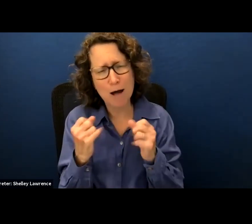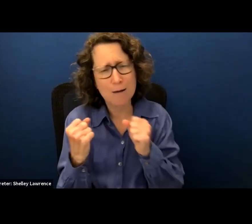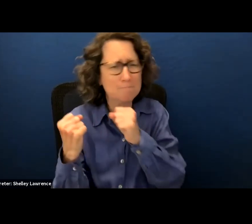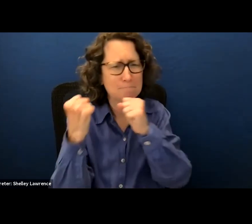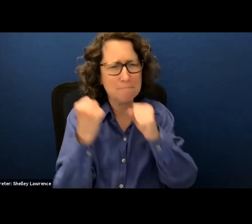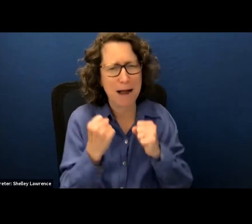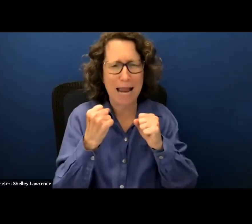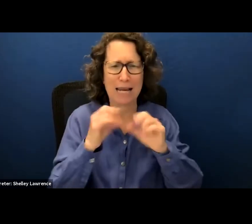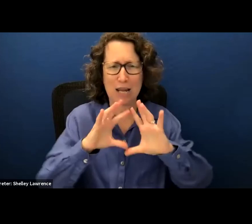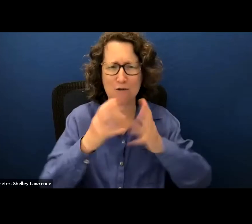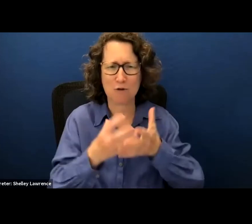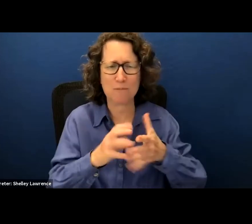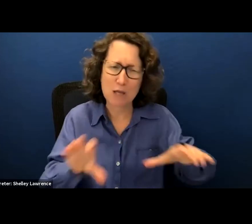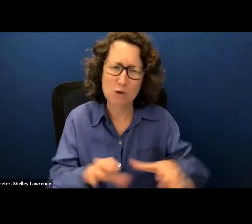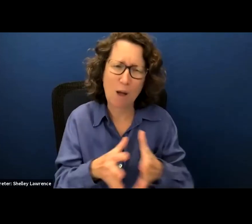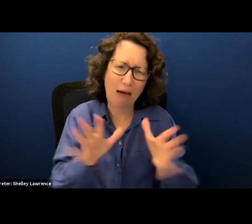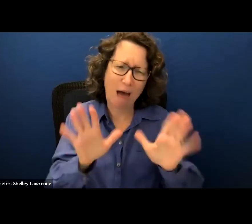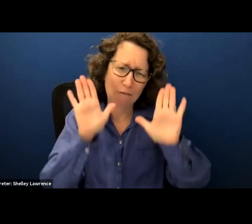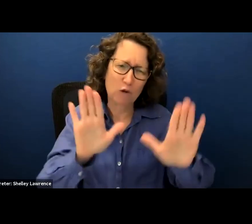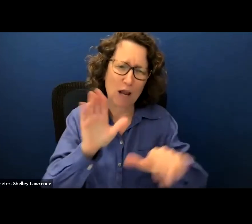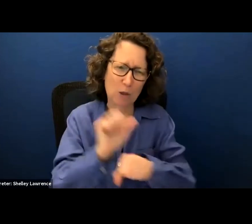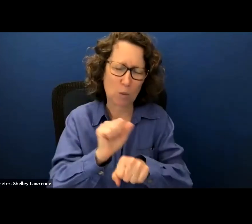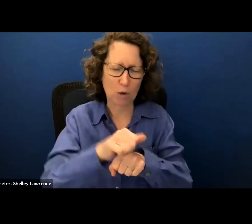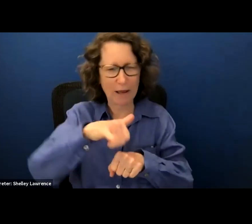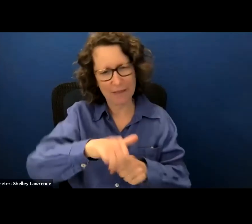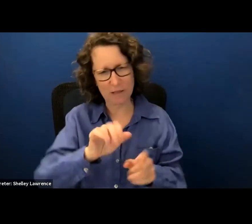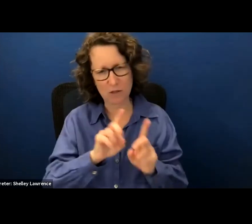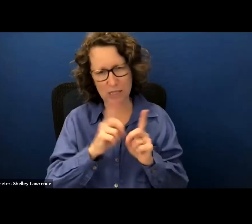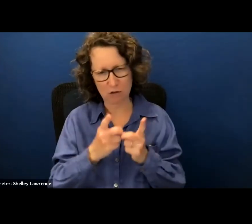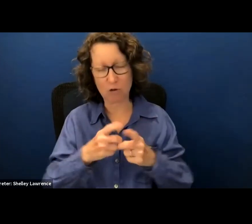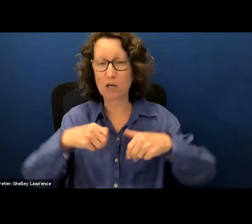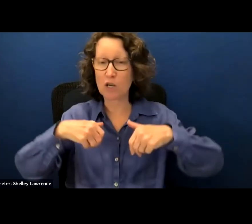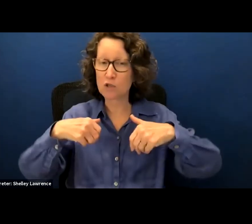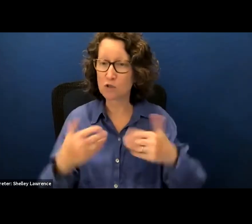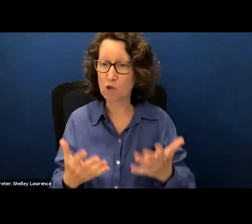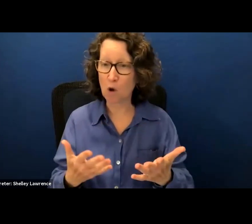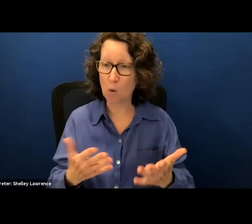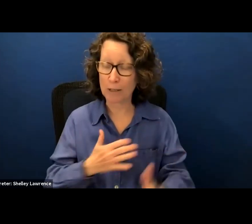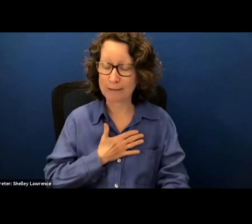group that do a lot of great work in this district. So,